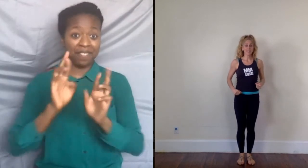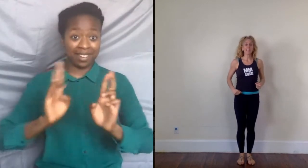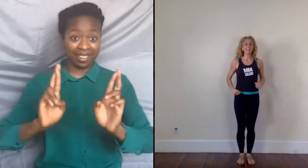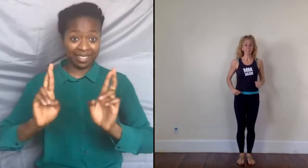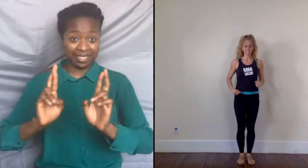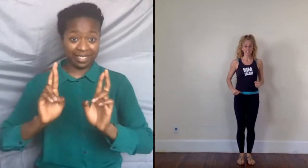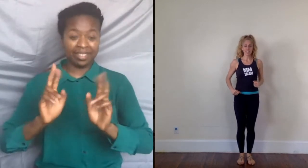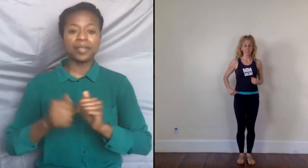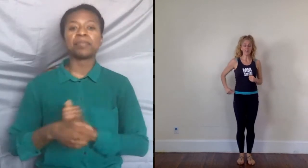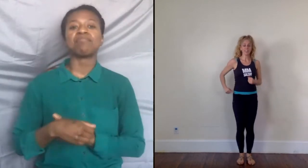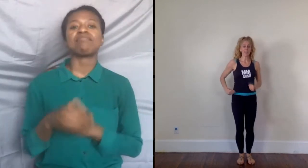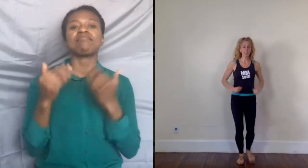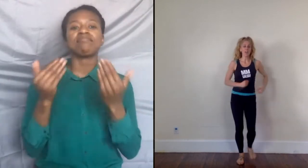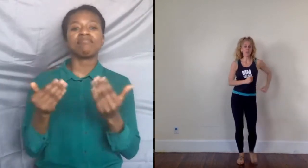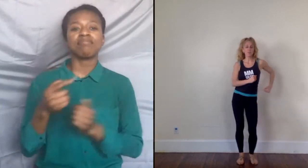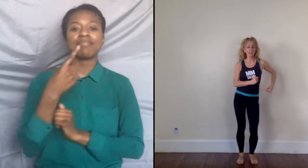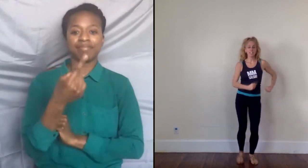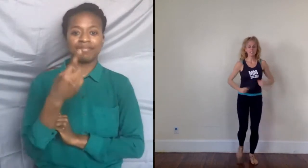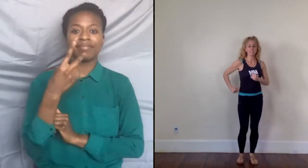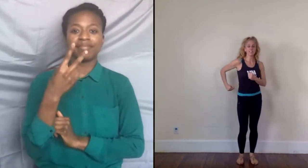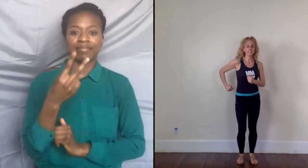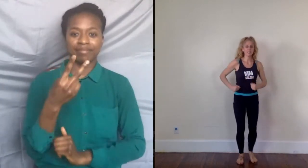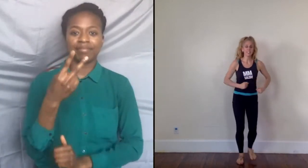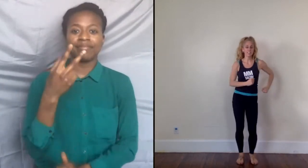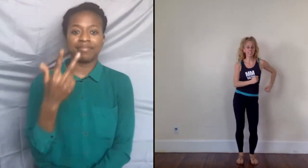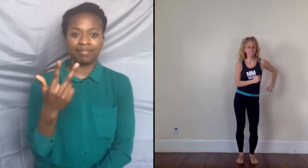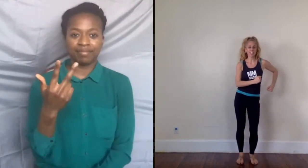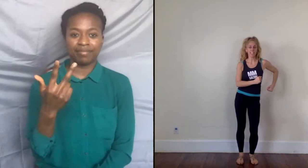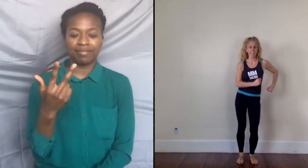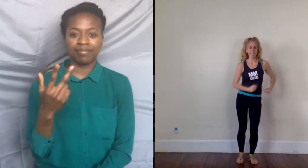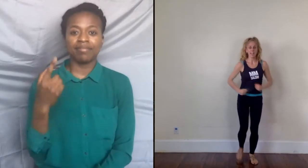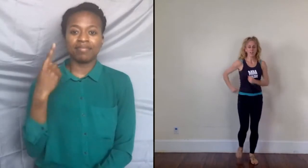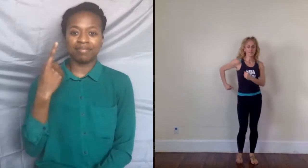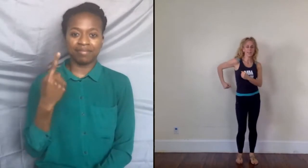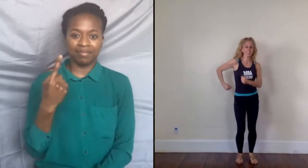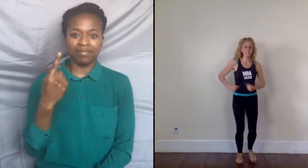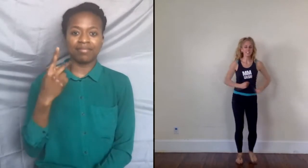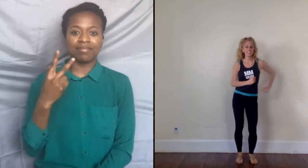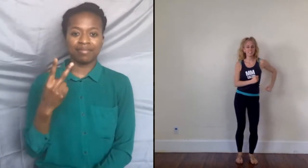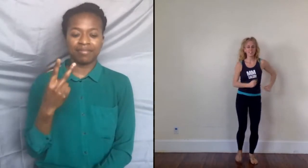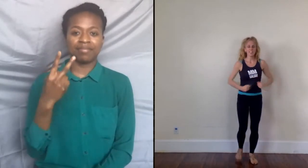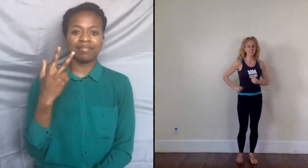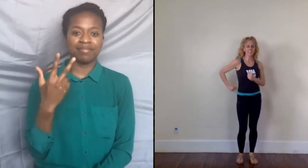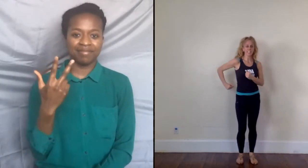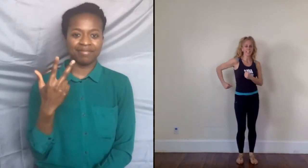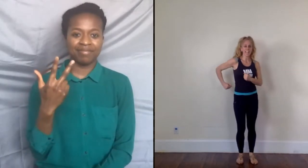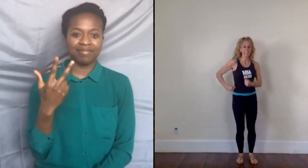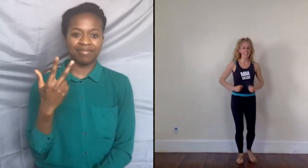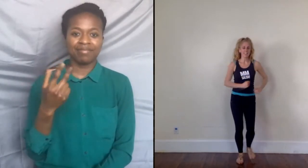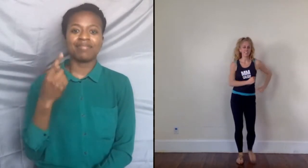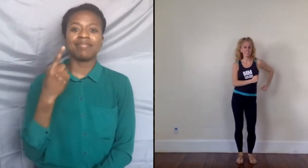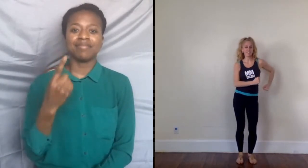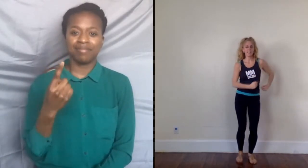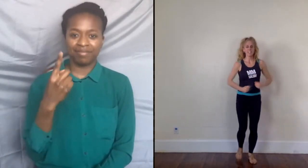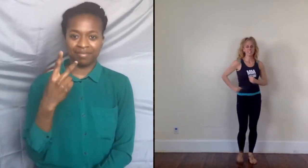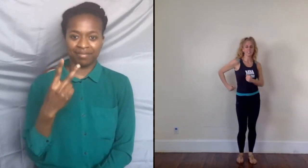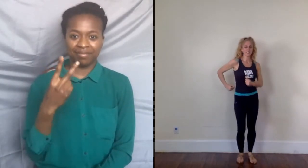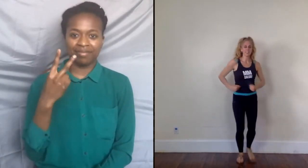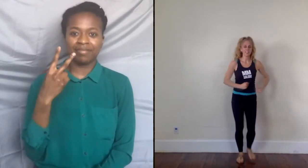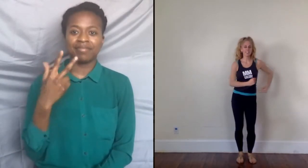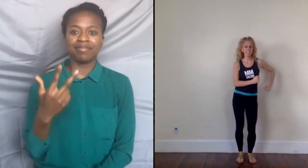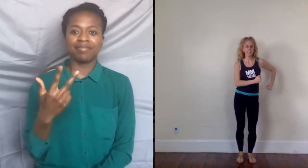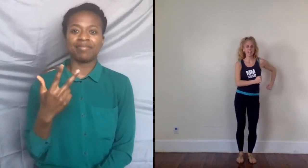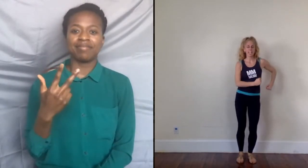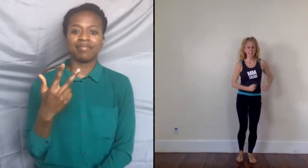ready? Here we go. 1, 2, 3. And 1, 2, 3. And 1,